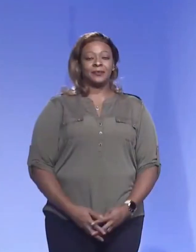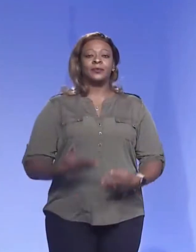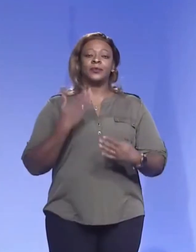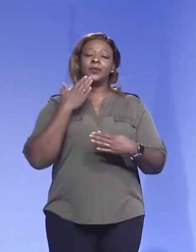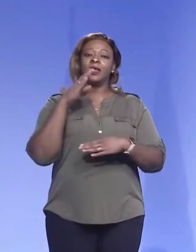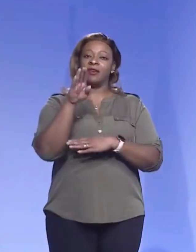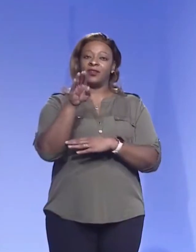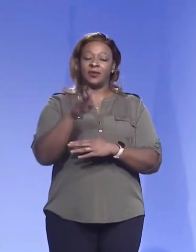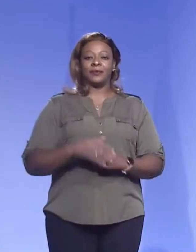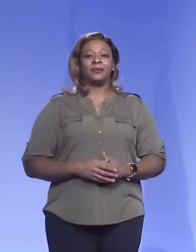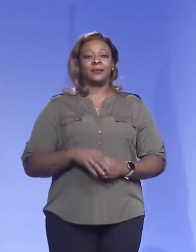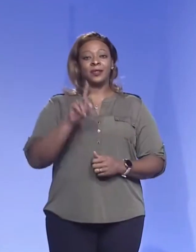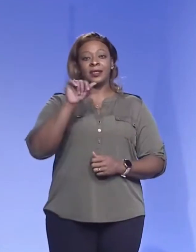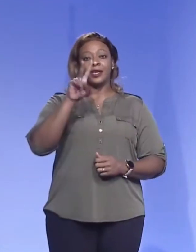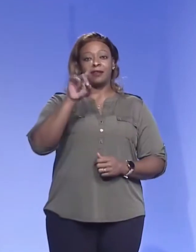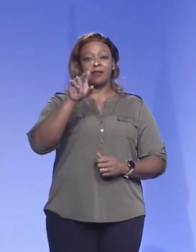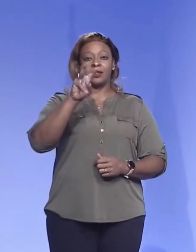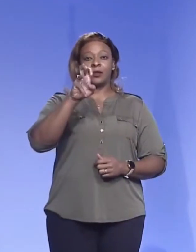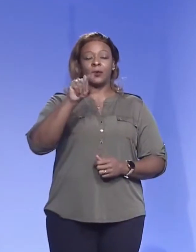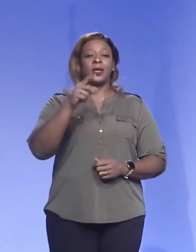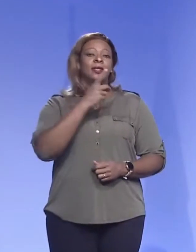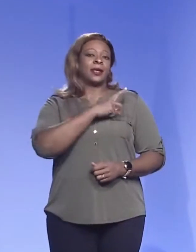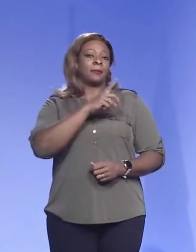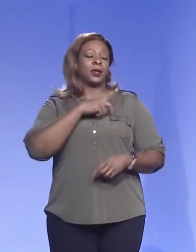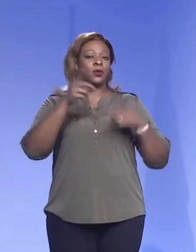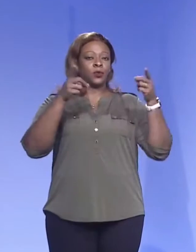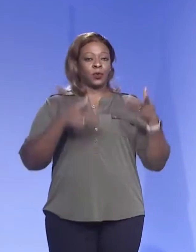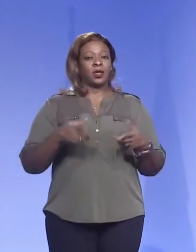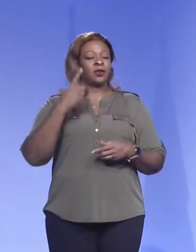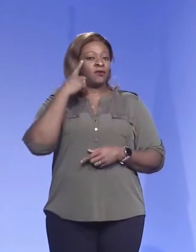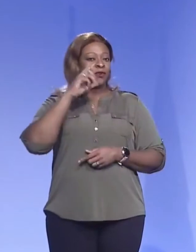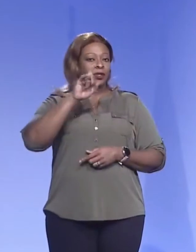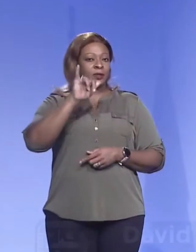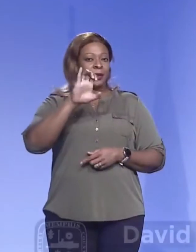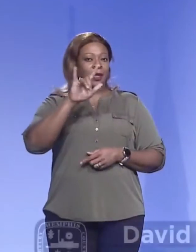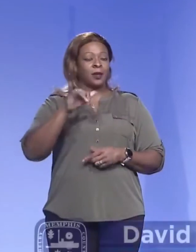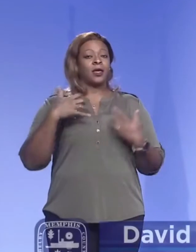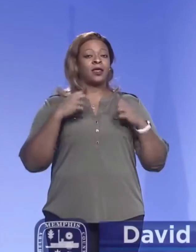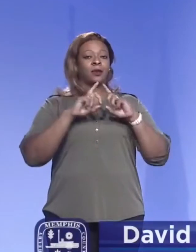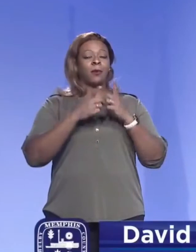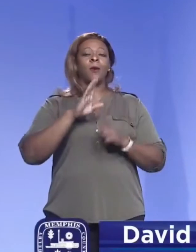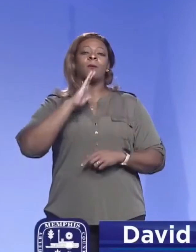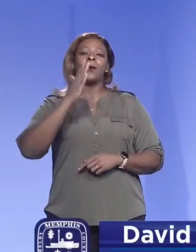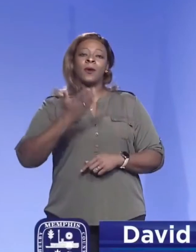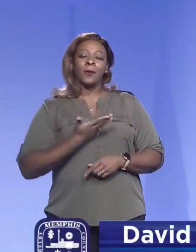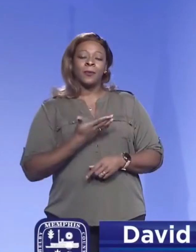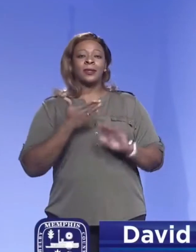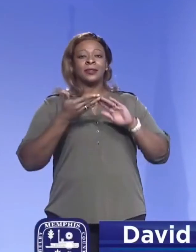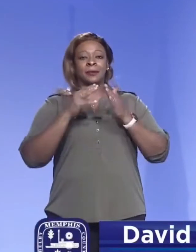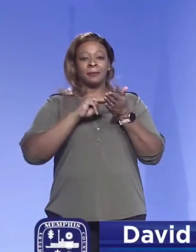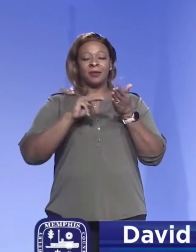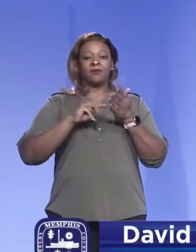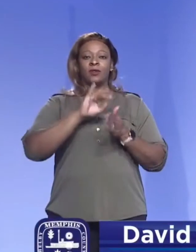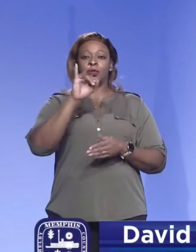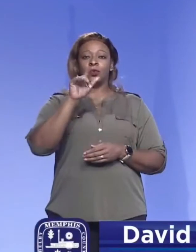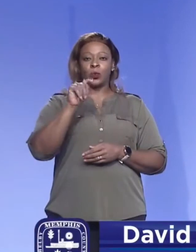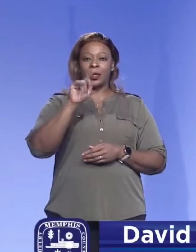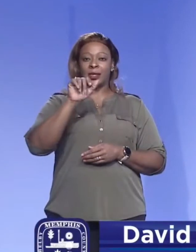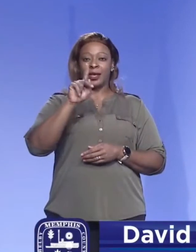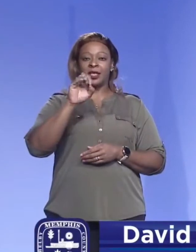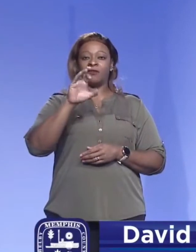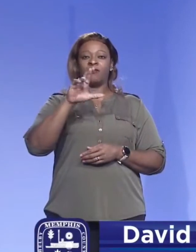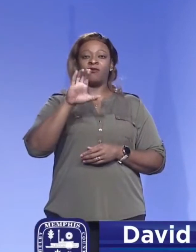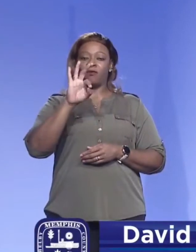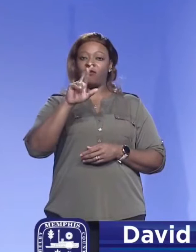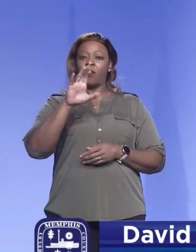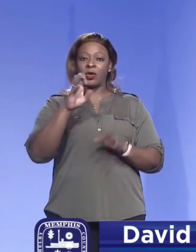Good afternoon. I'm David Sweat, Deputy Director for the Shelby County Health Department, and welcome to the City of Memphis and Shelby County Joint Task Force